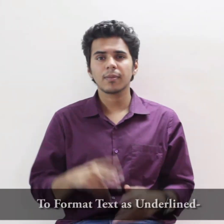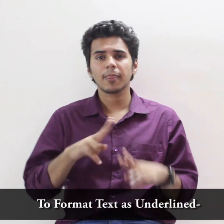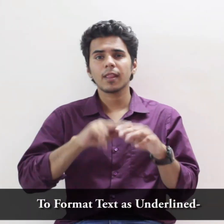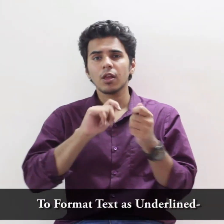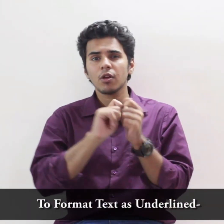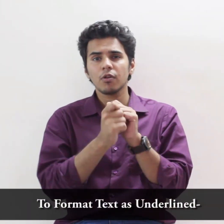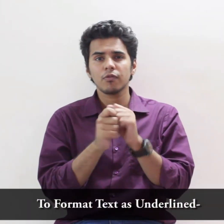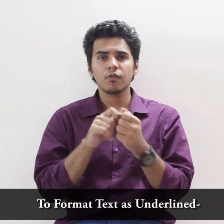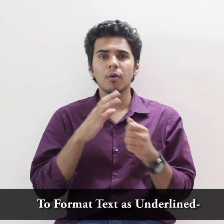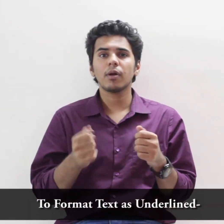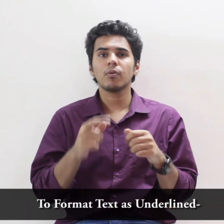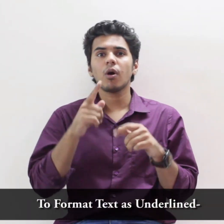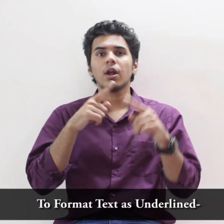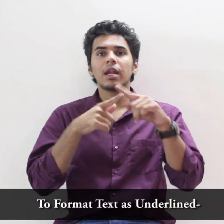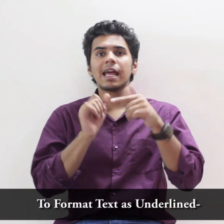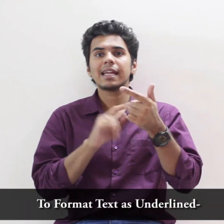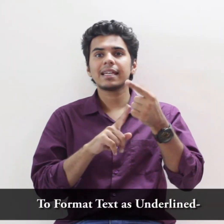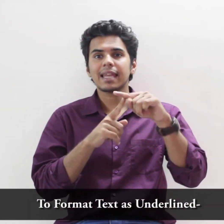To format text as underlined.